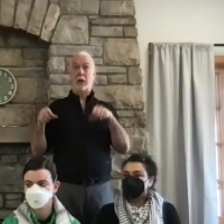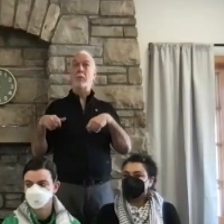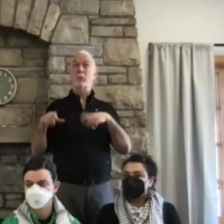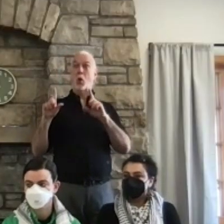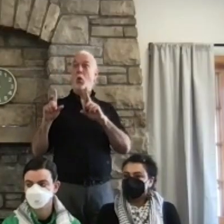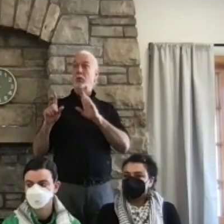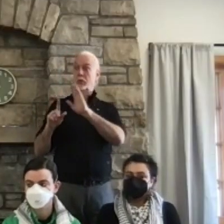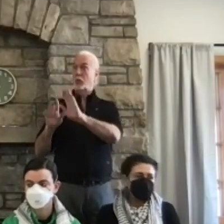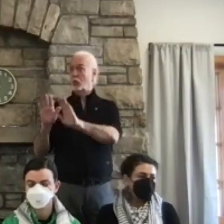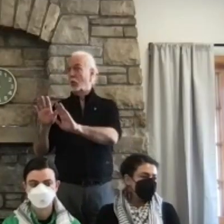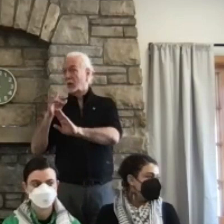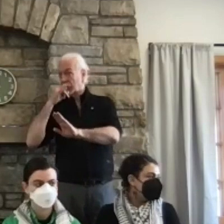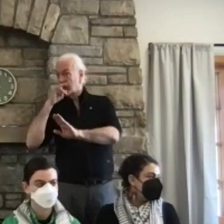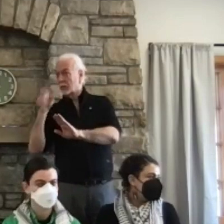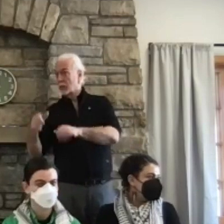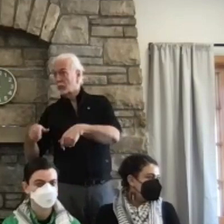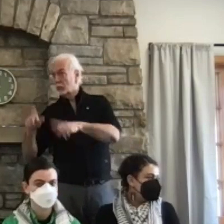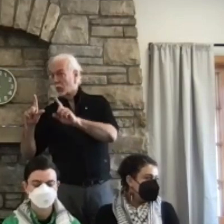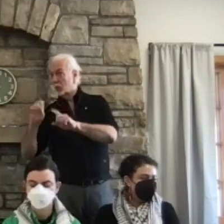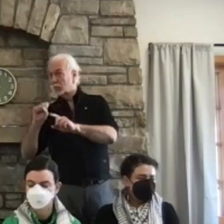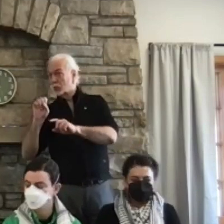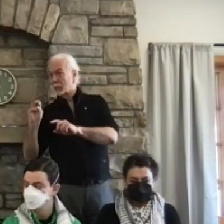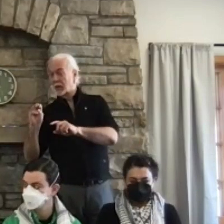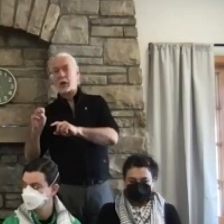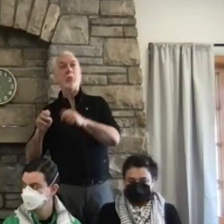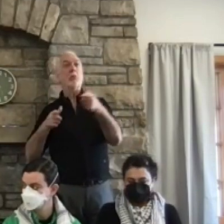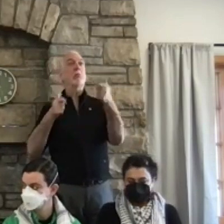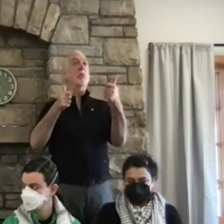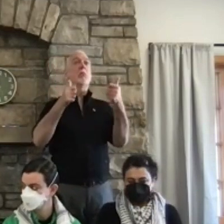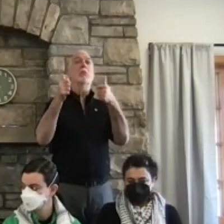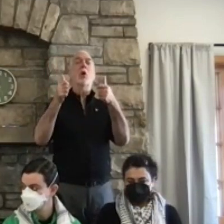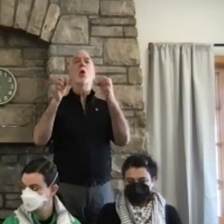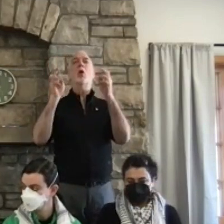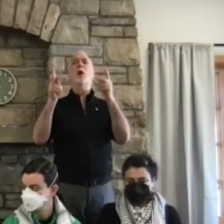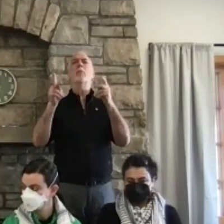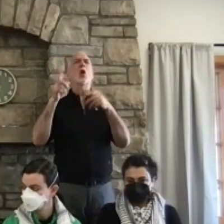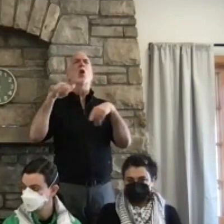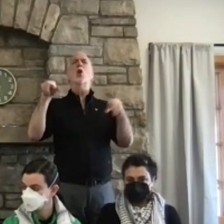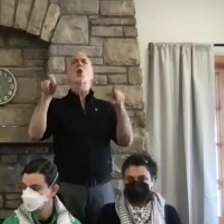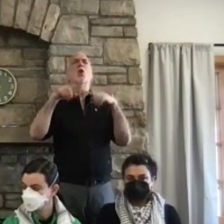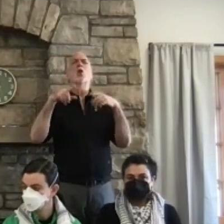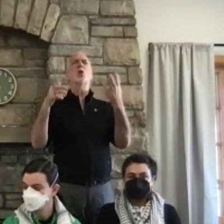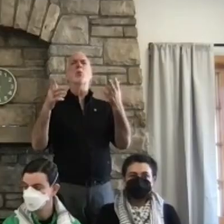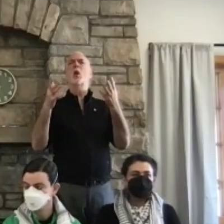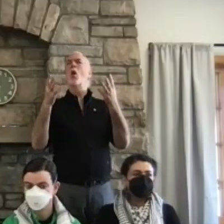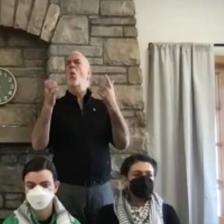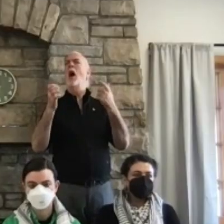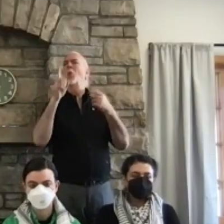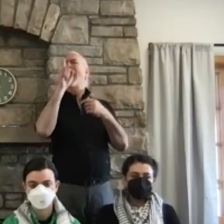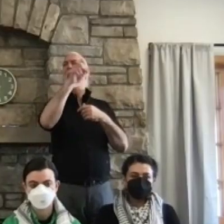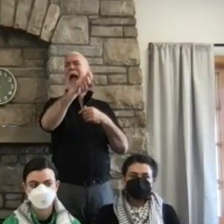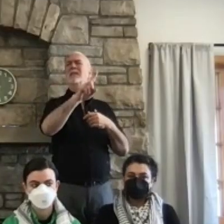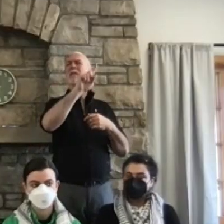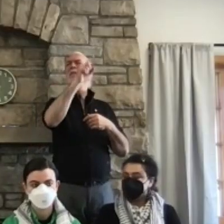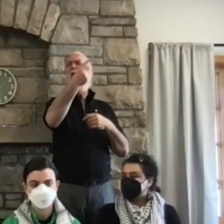Posted social media? Yes, yes, absolutely. When it comes to individuals who are attending, you probably want to obtain their consent first.